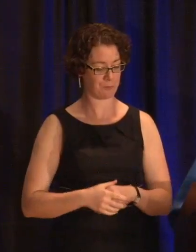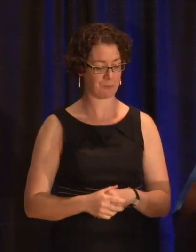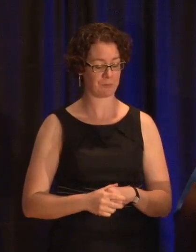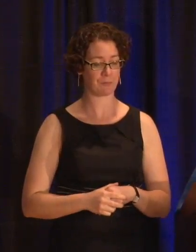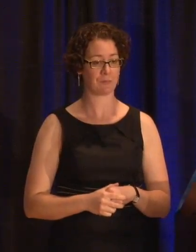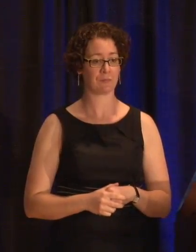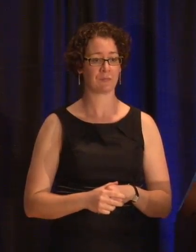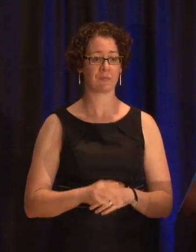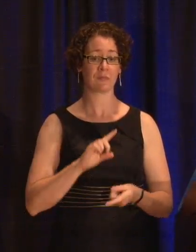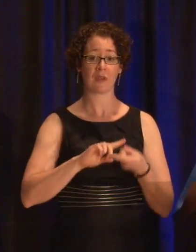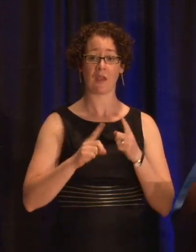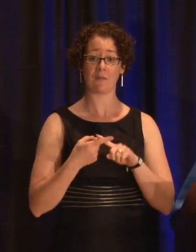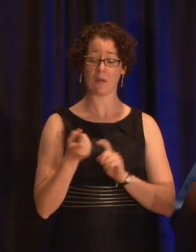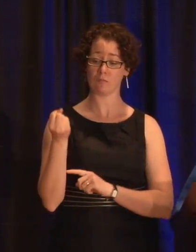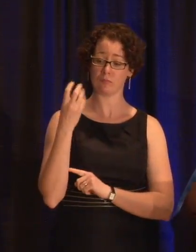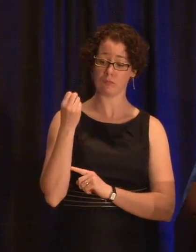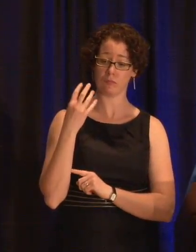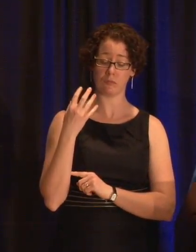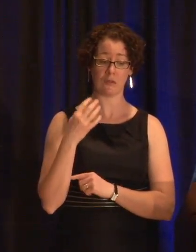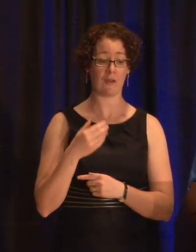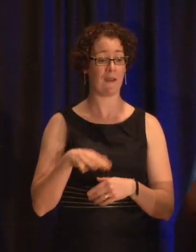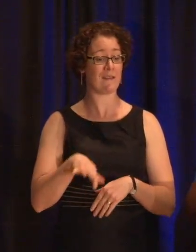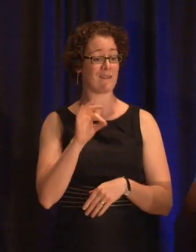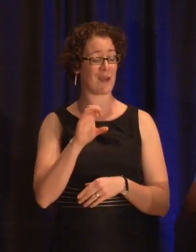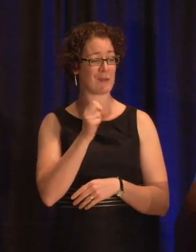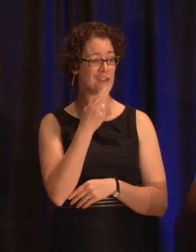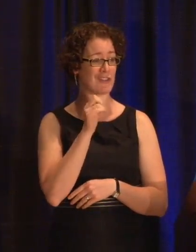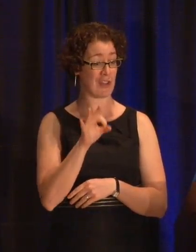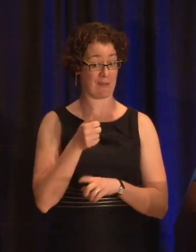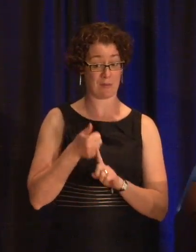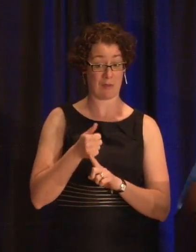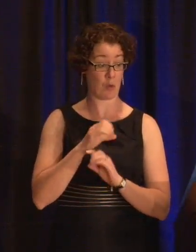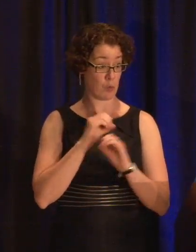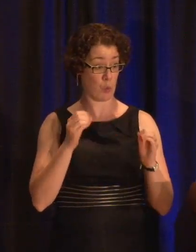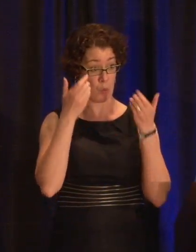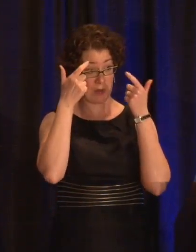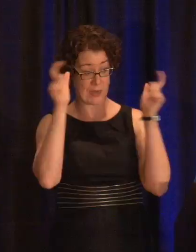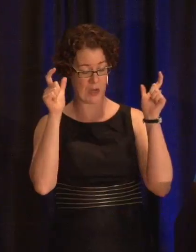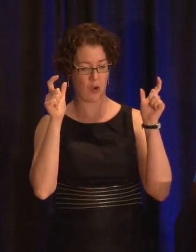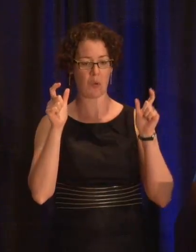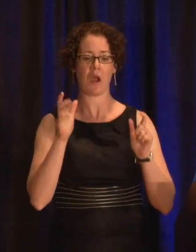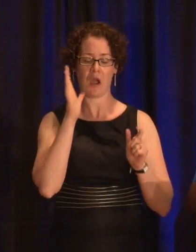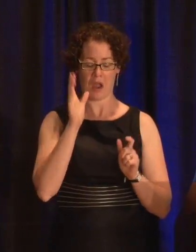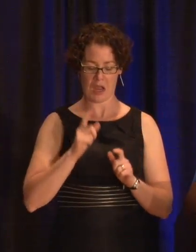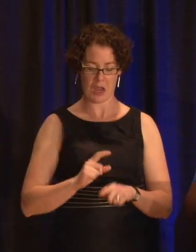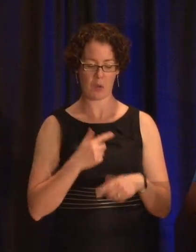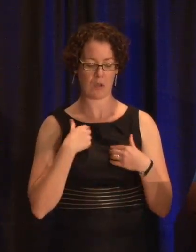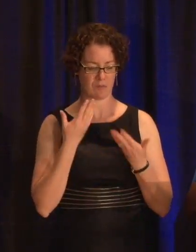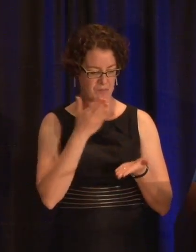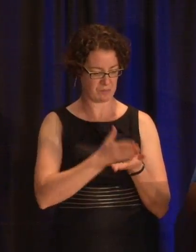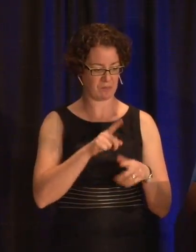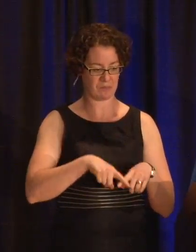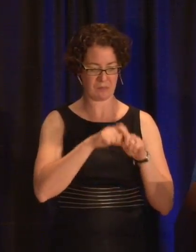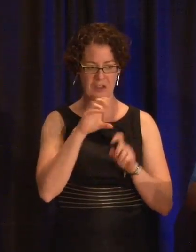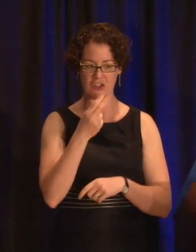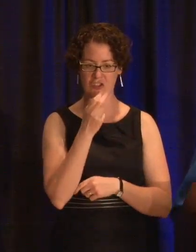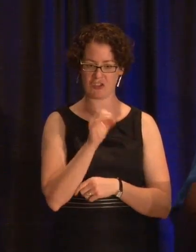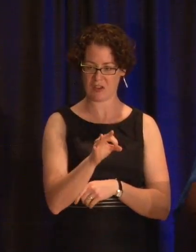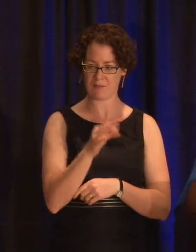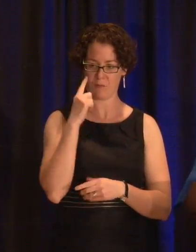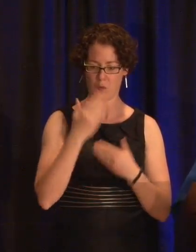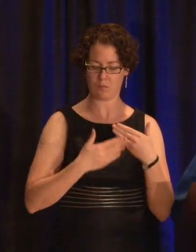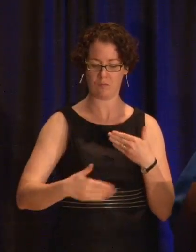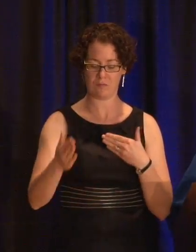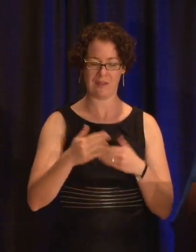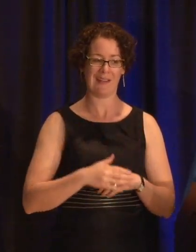A friend once told me, "Find me a chef who does not have an ego, and I will hang up my chef's coat for good." I will